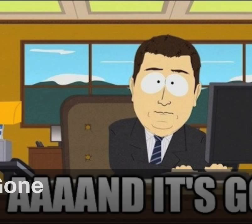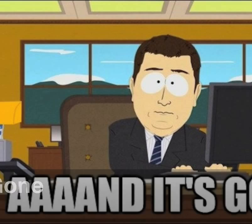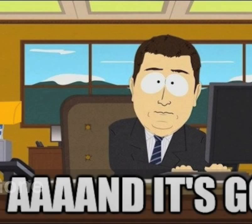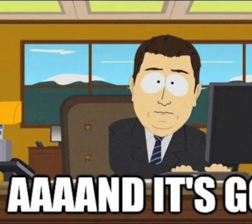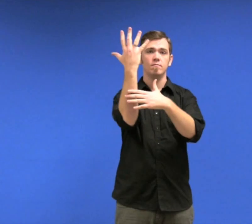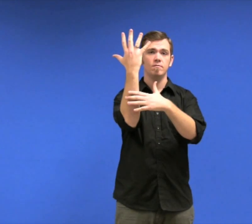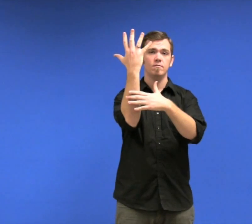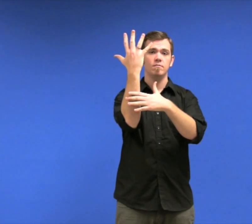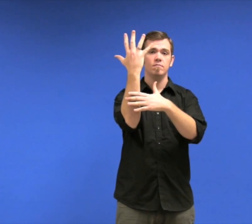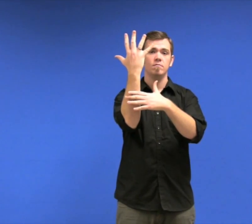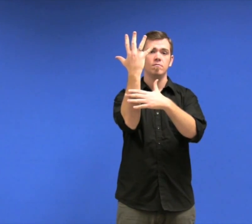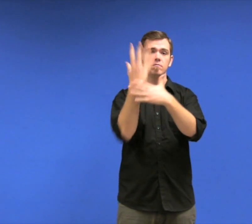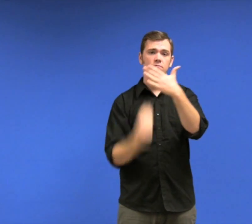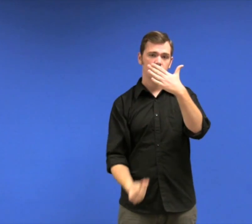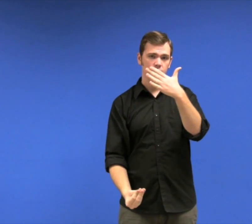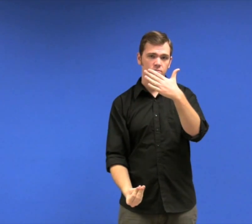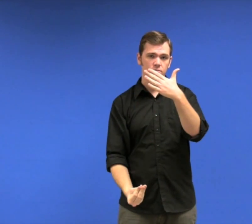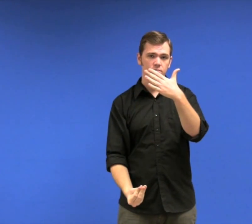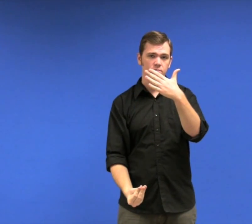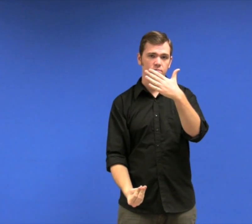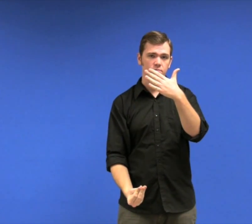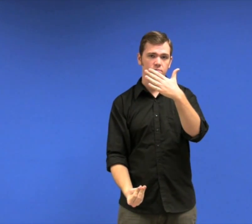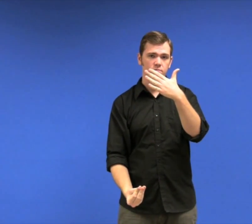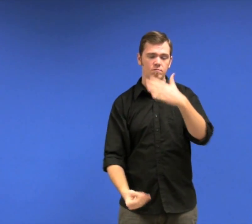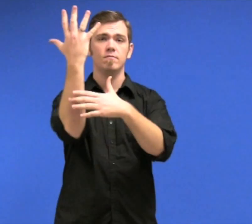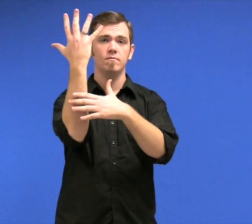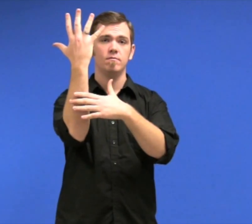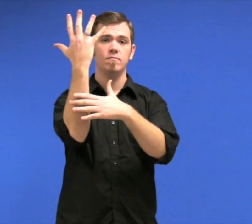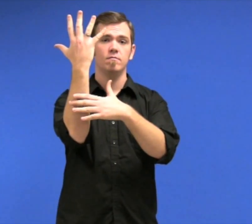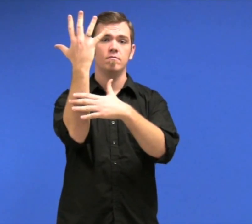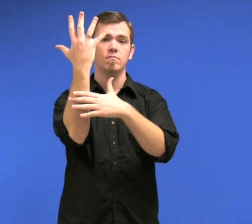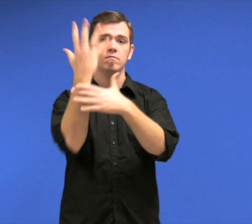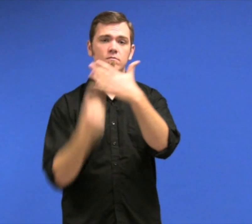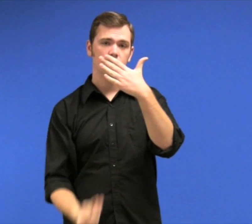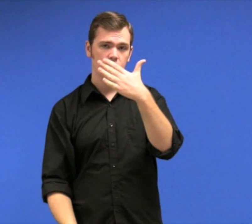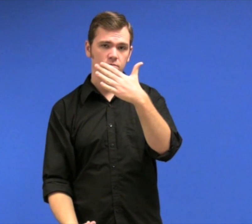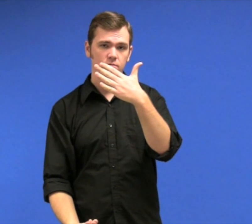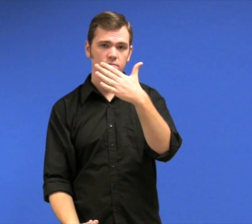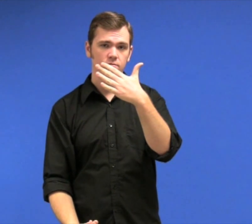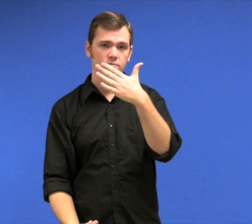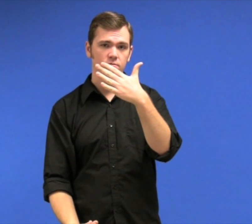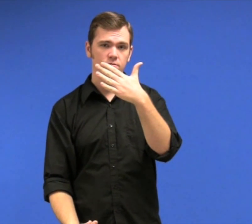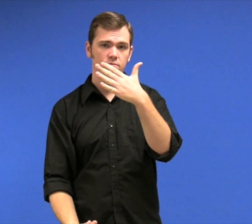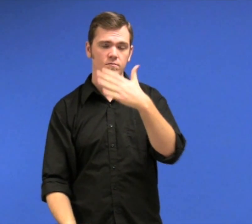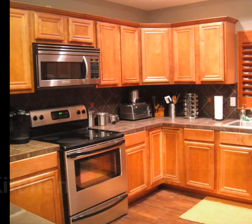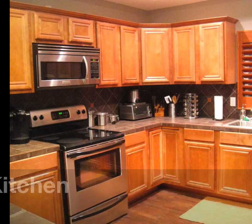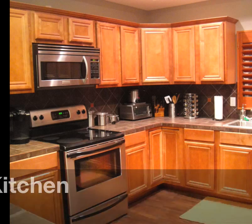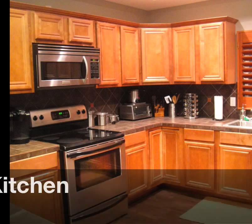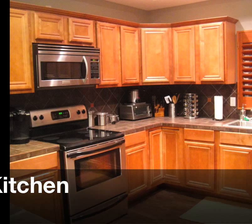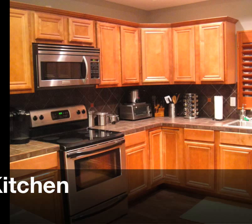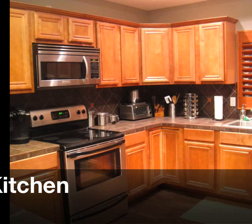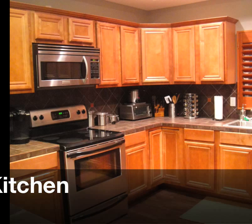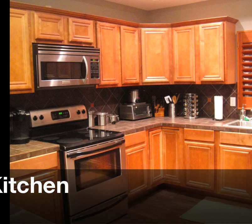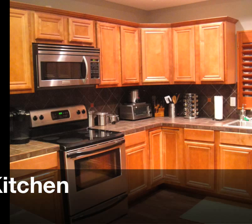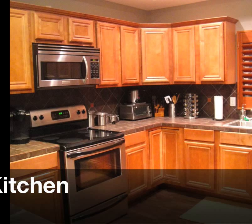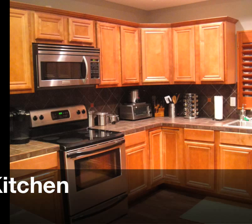Gone. Your dominant hand does the movement, so gone. Your dominant hand's the one that's moving down. Gone. All right, the sign for